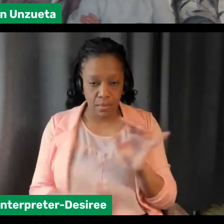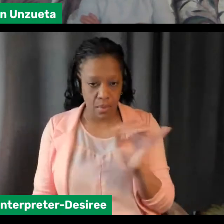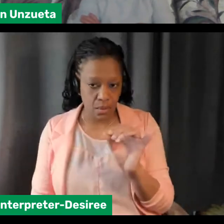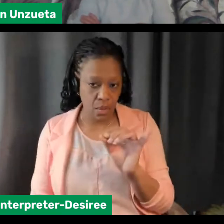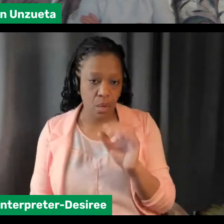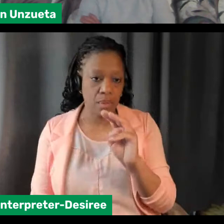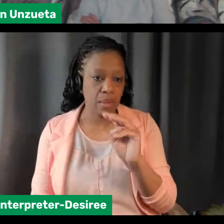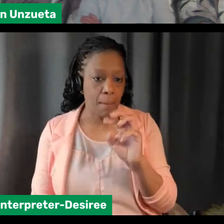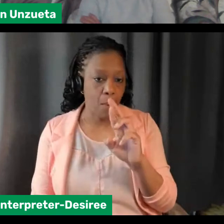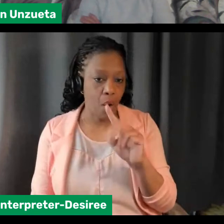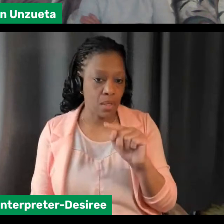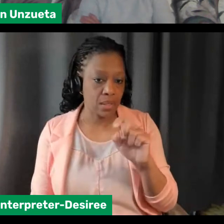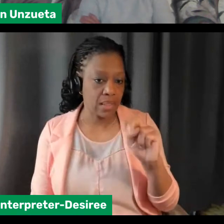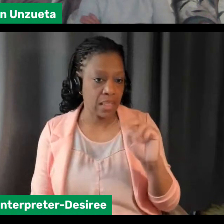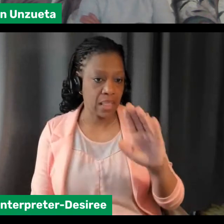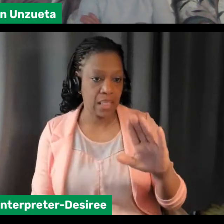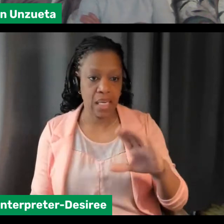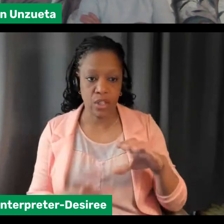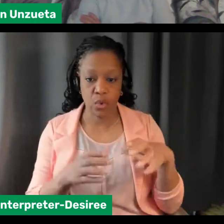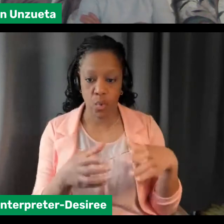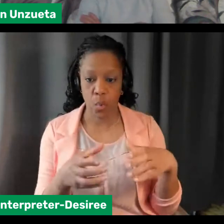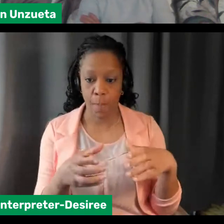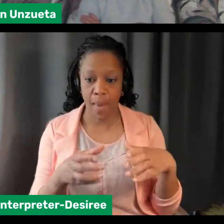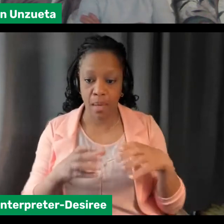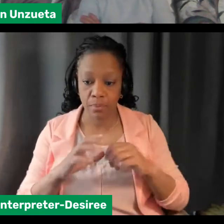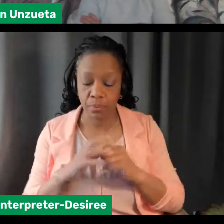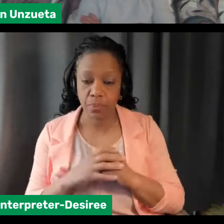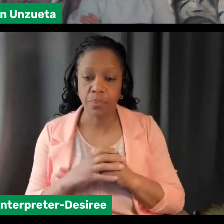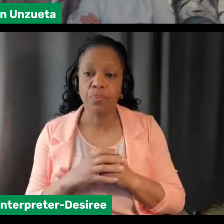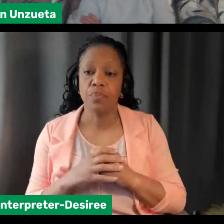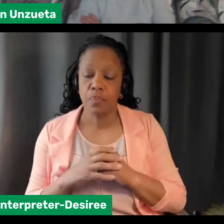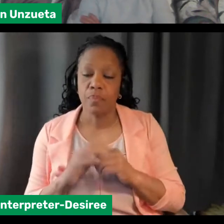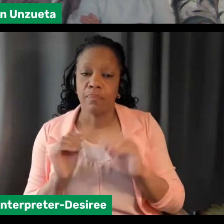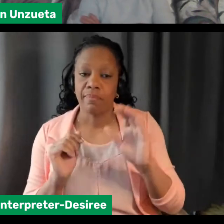Martin's group. So the Cocina Compartida de Trabajadores,